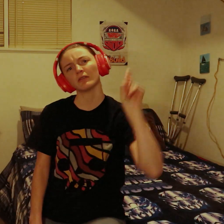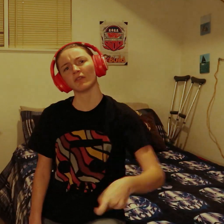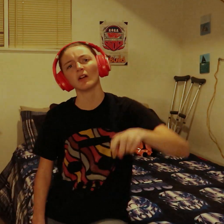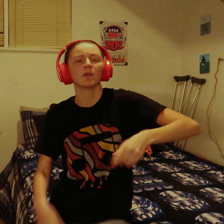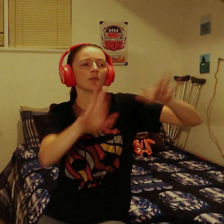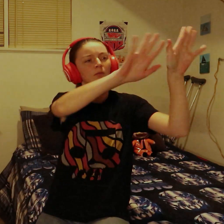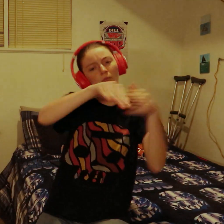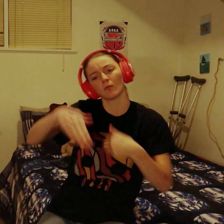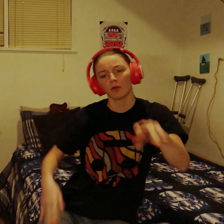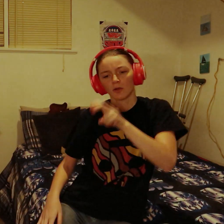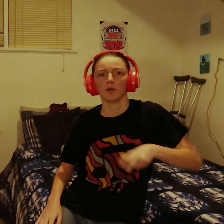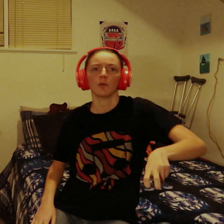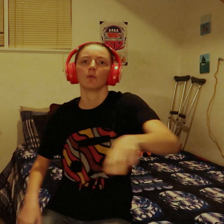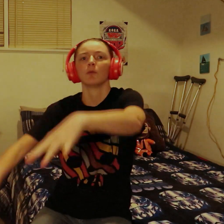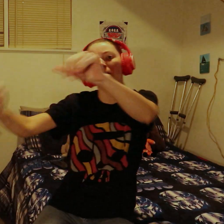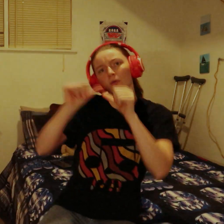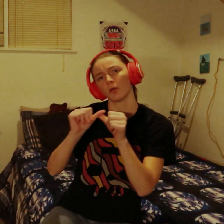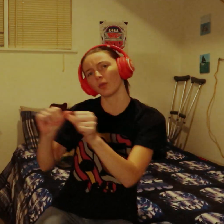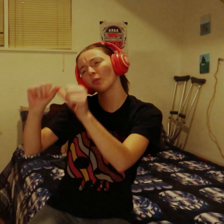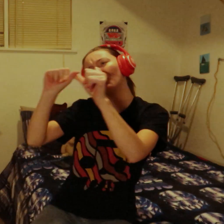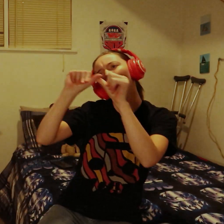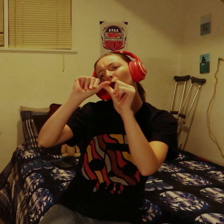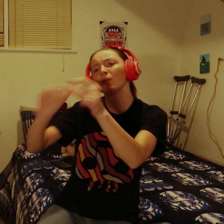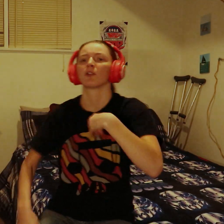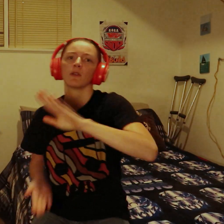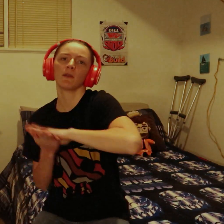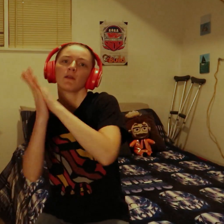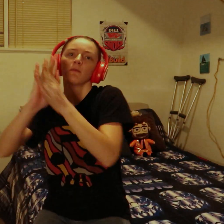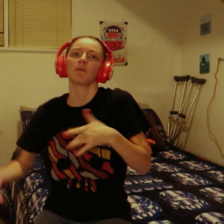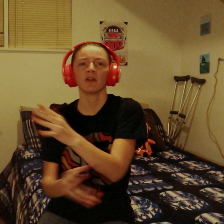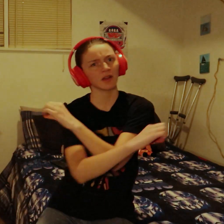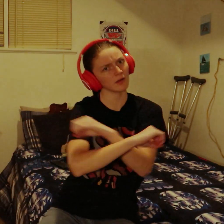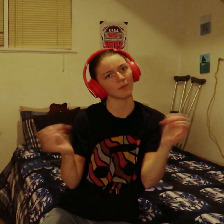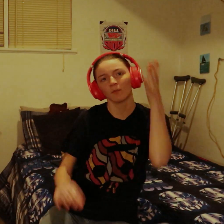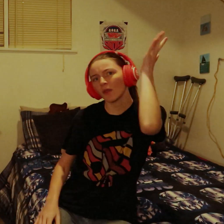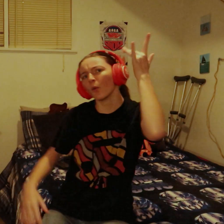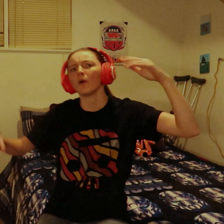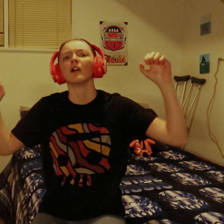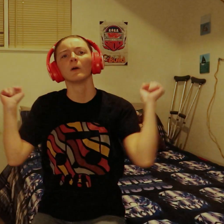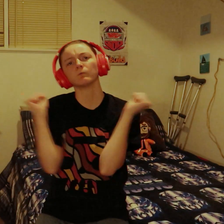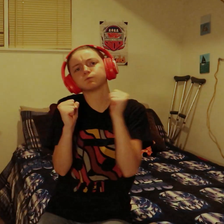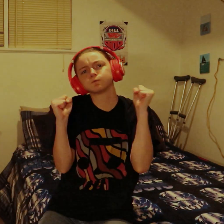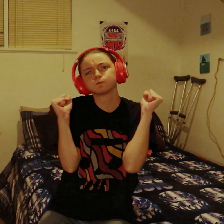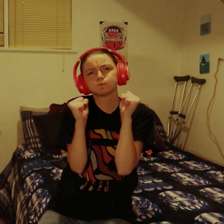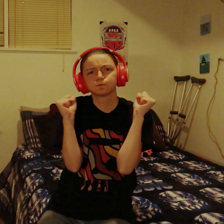fire. Here's a truck drawn through the snow. I've become numb to the